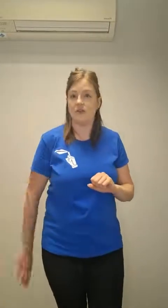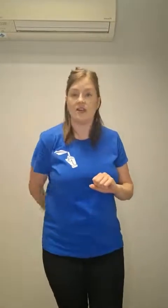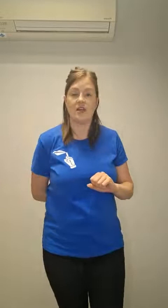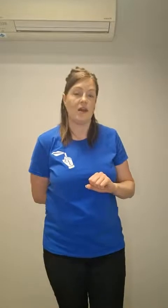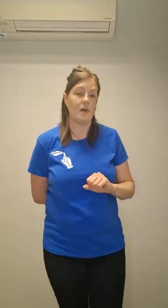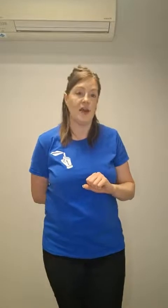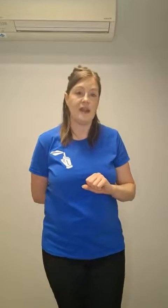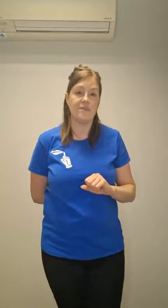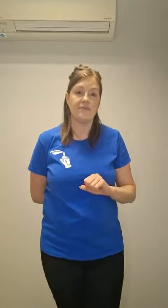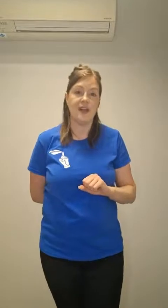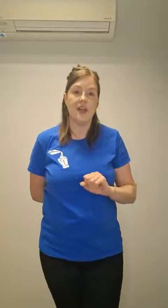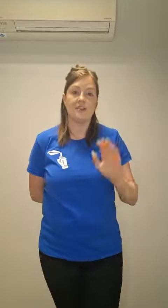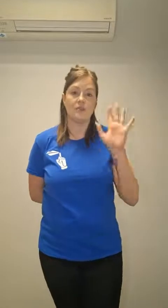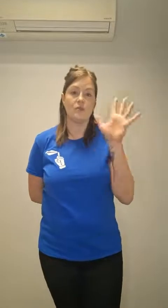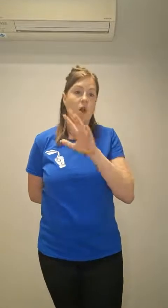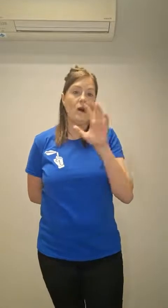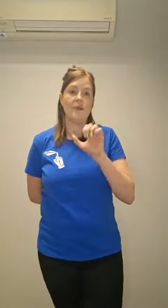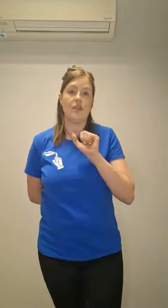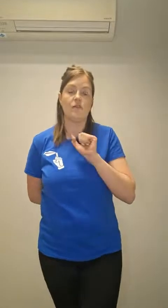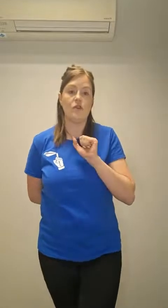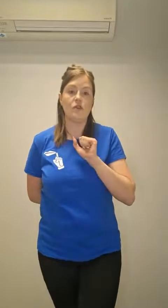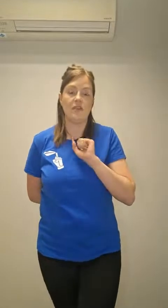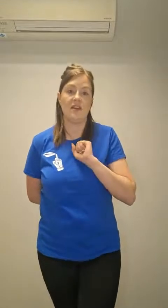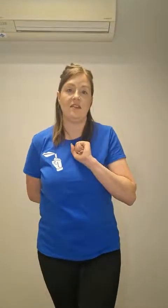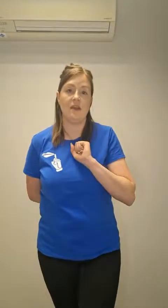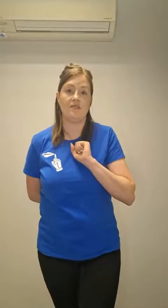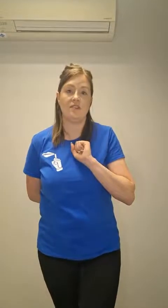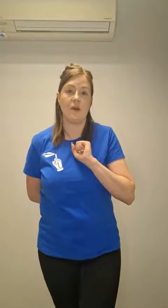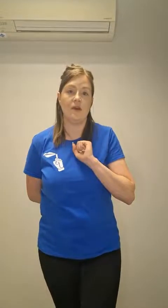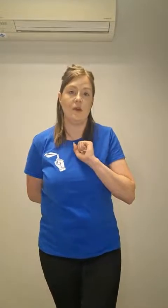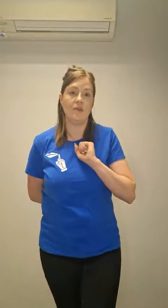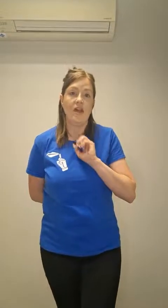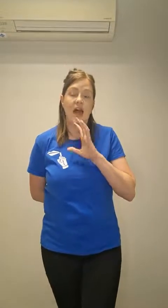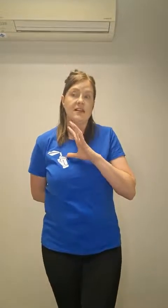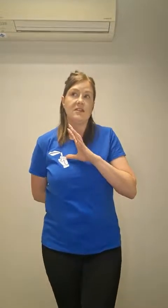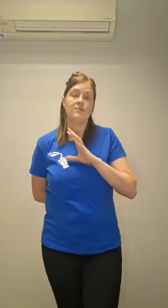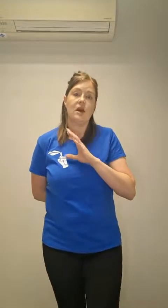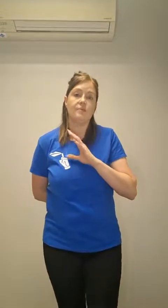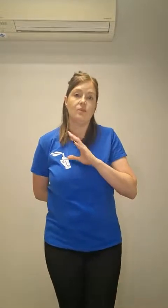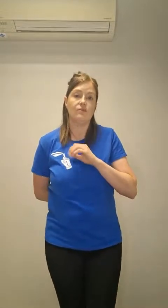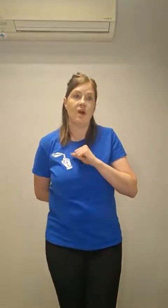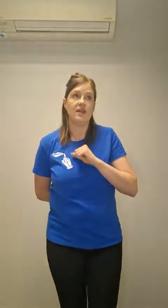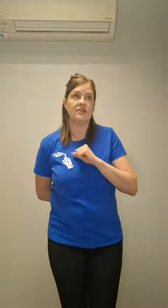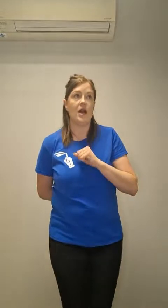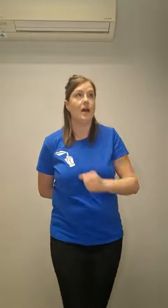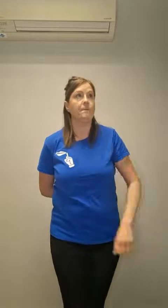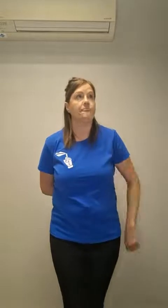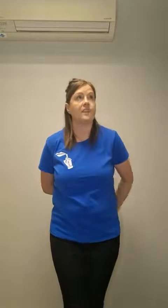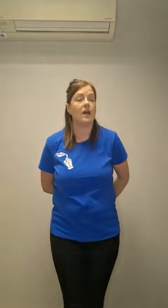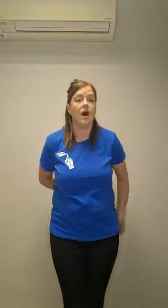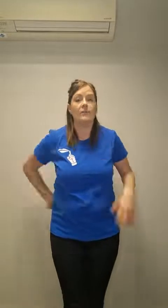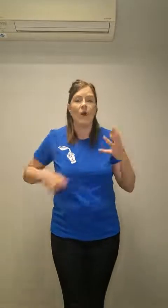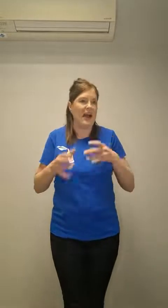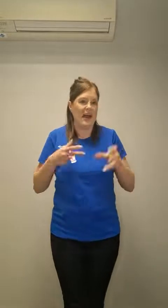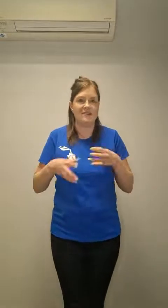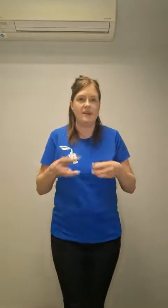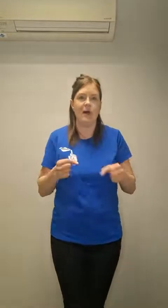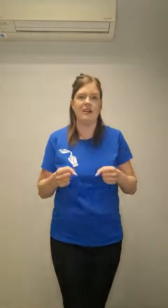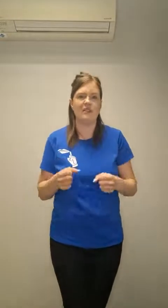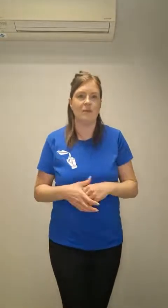tuck it away so that you can't be confused with anything else that's going on. And sometimes you'll find I'm quite a handsy person. When I